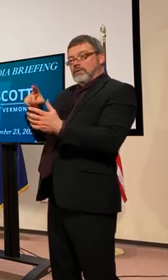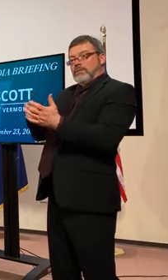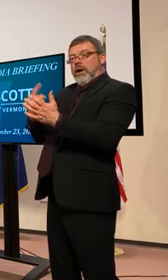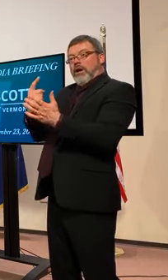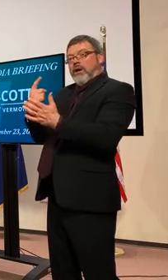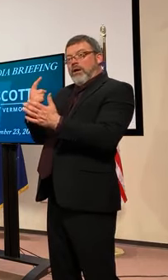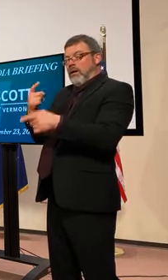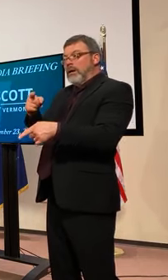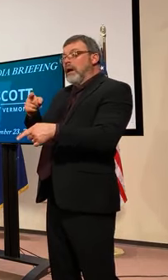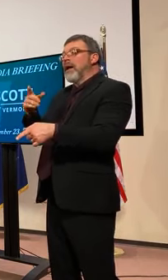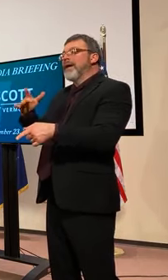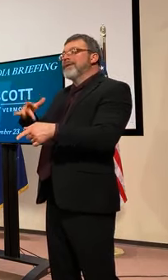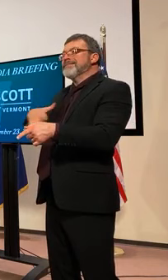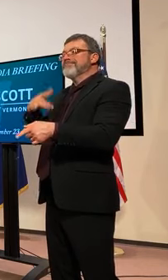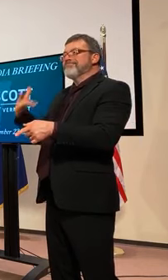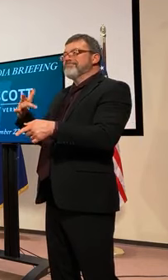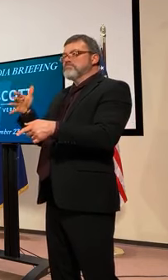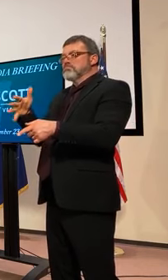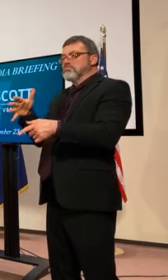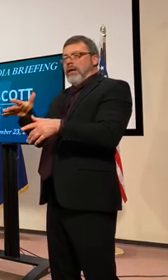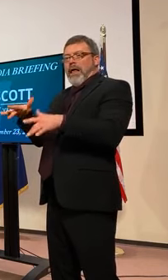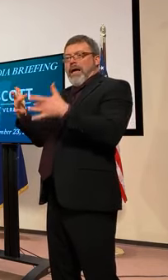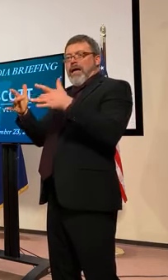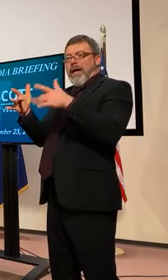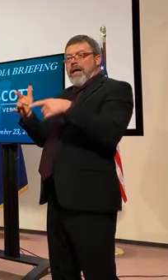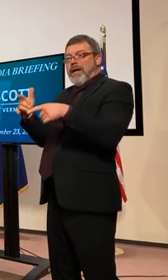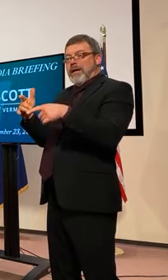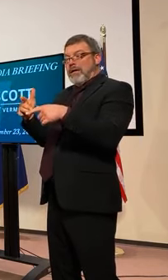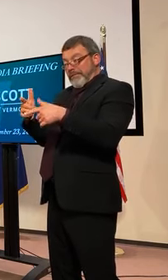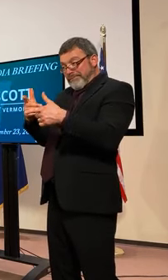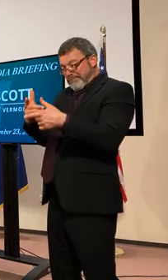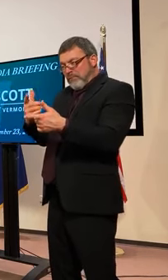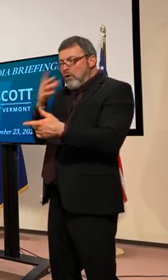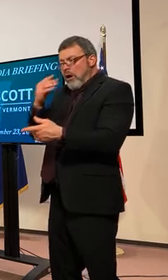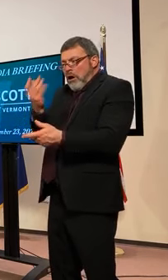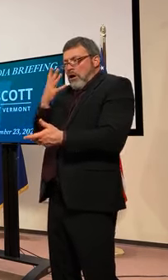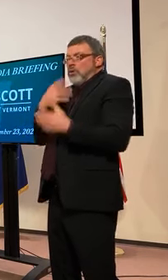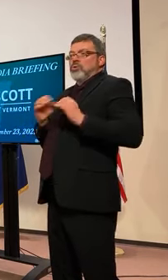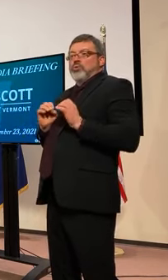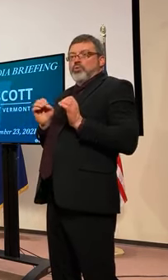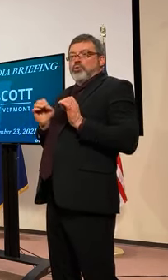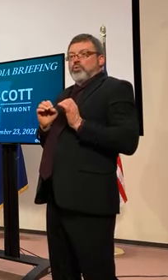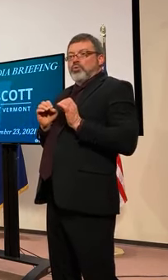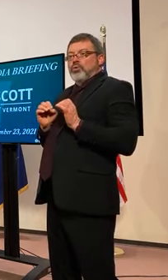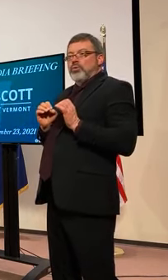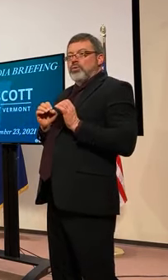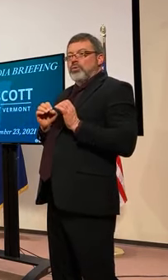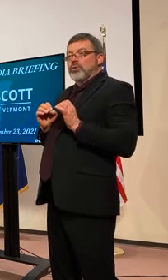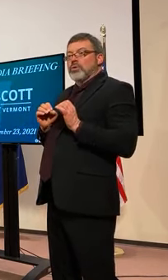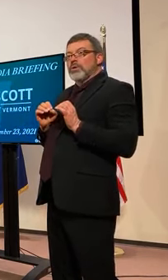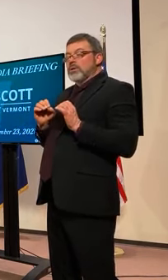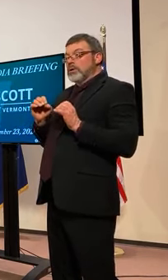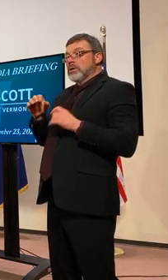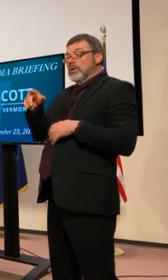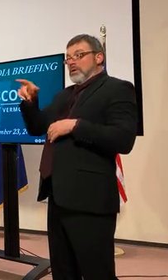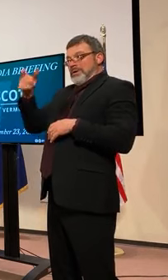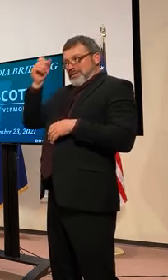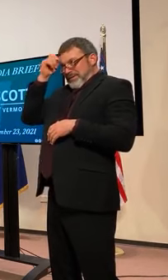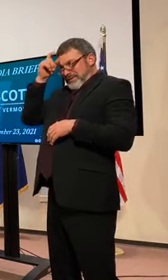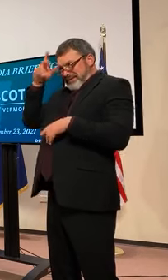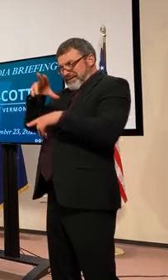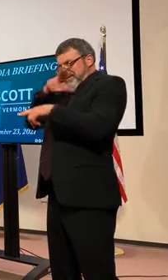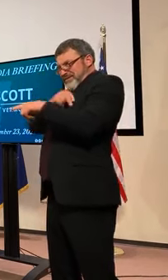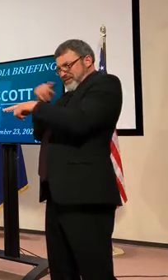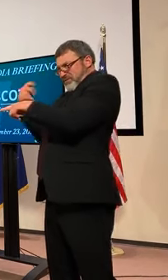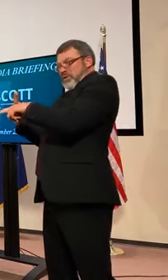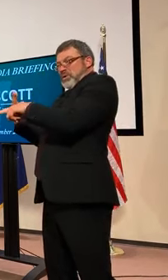talked about before. So we've recommended, especially for Thanksgiving, you do one either today or tomorrow, and then